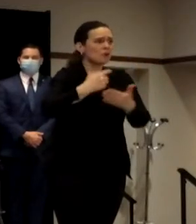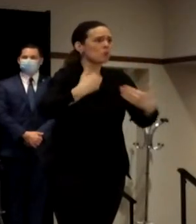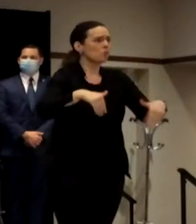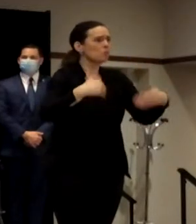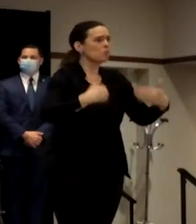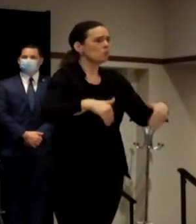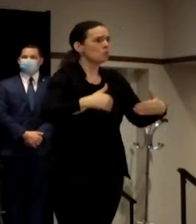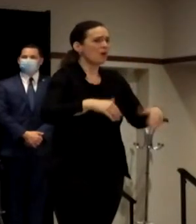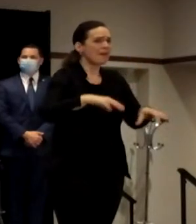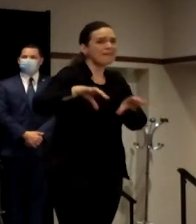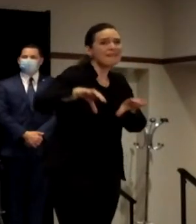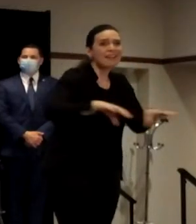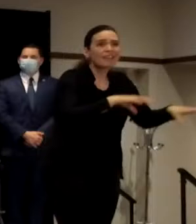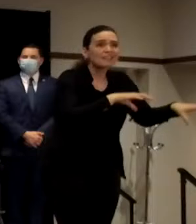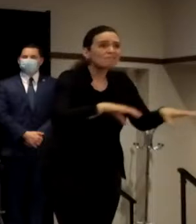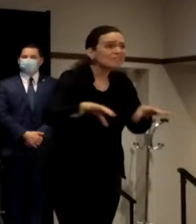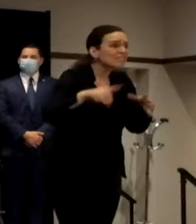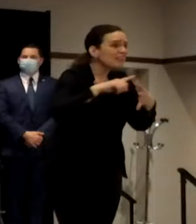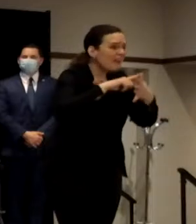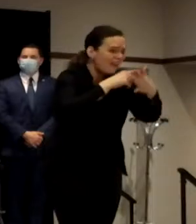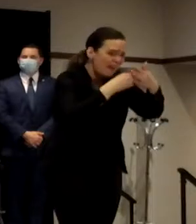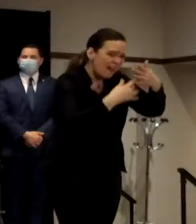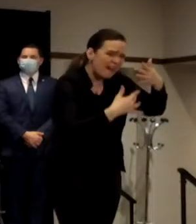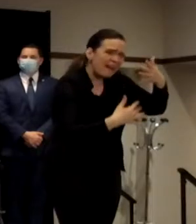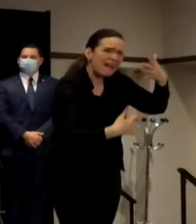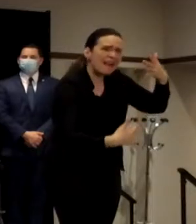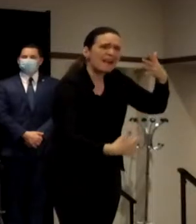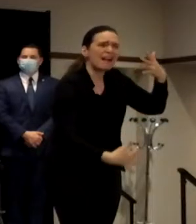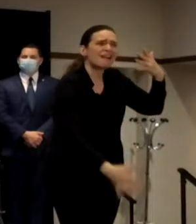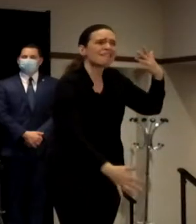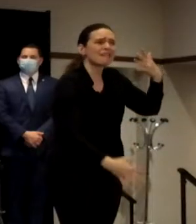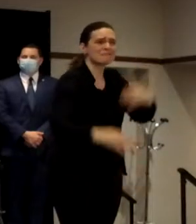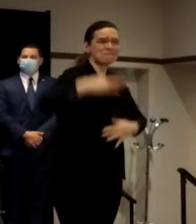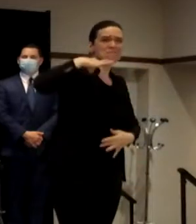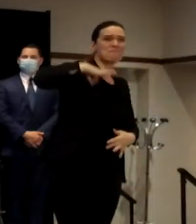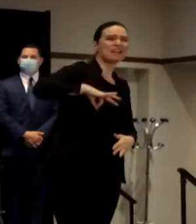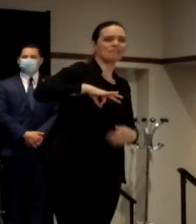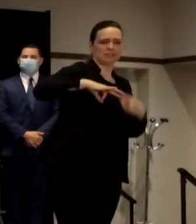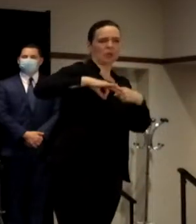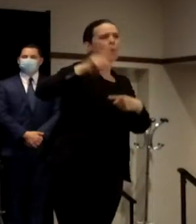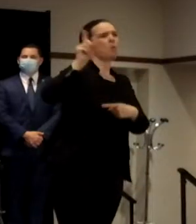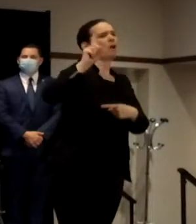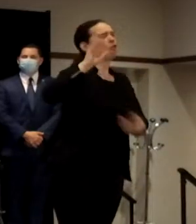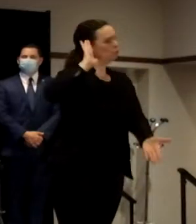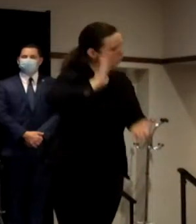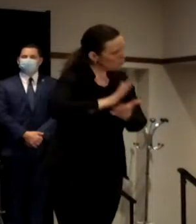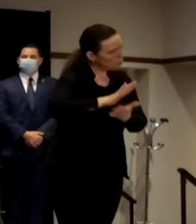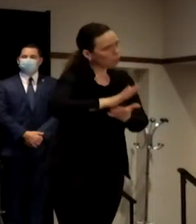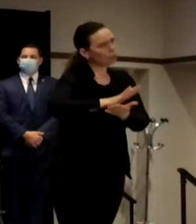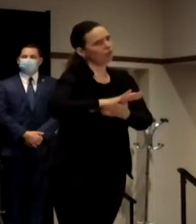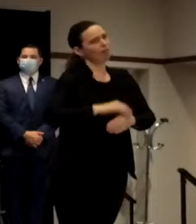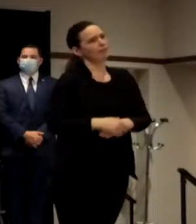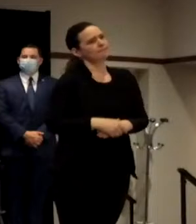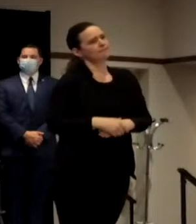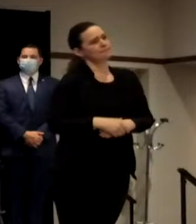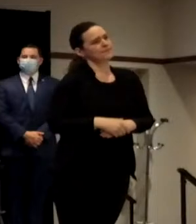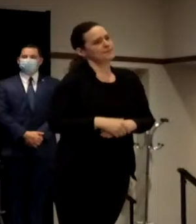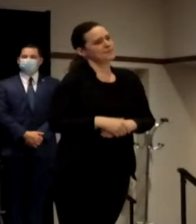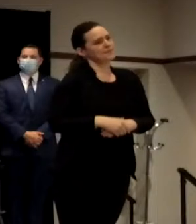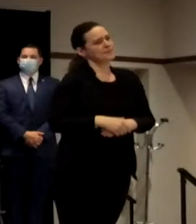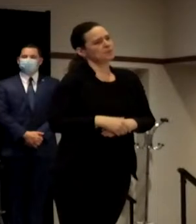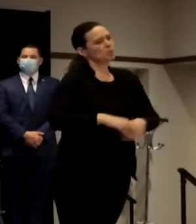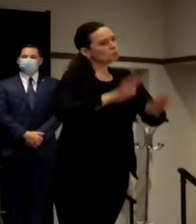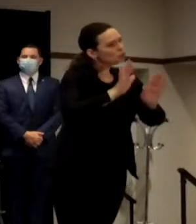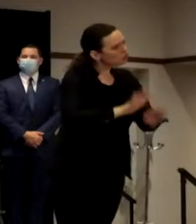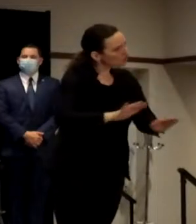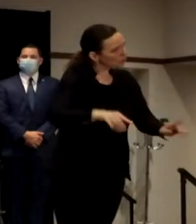activity, among other benefits. So beyond supporting the educational development of children and adolescents, schools play a